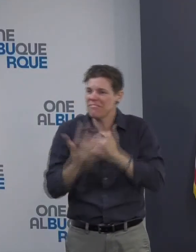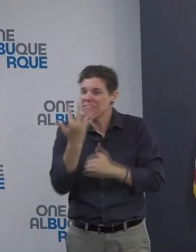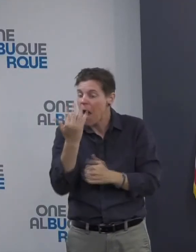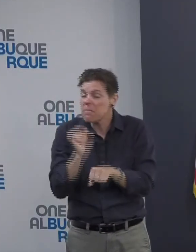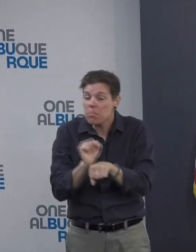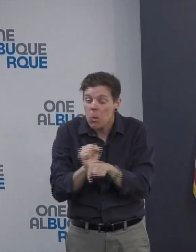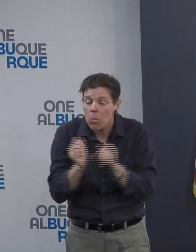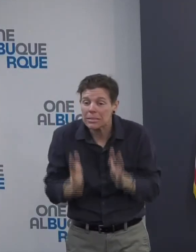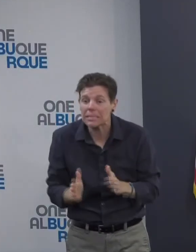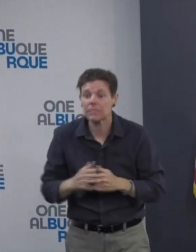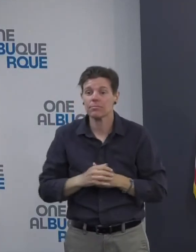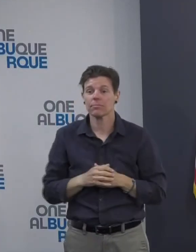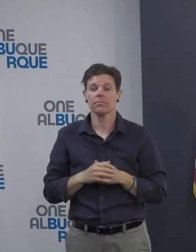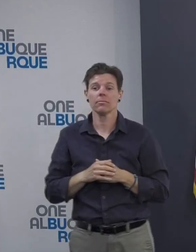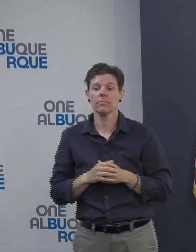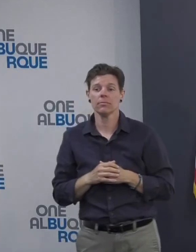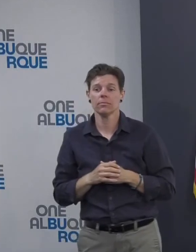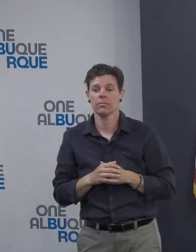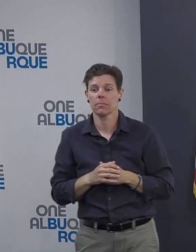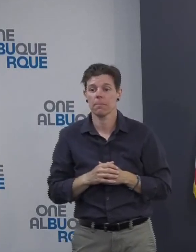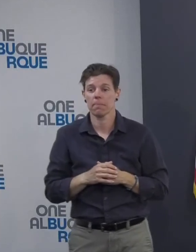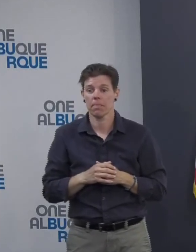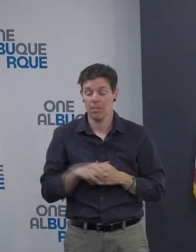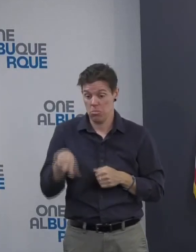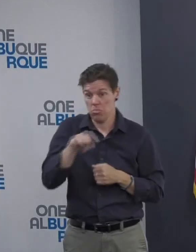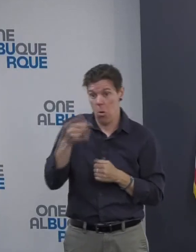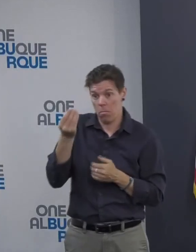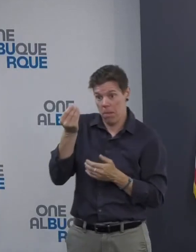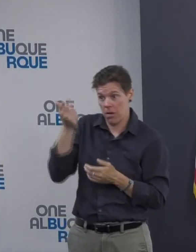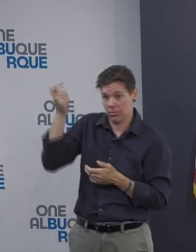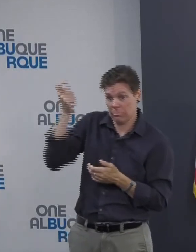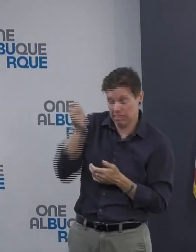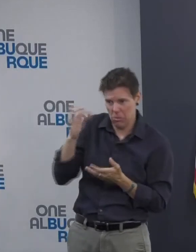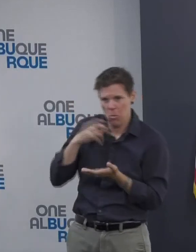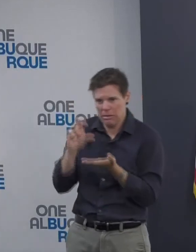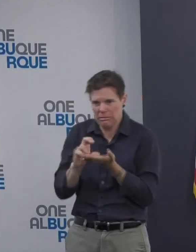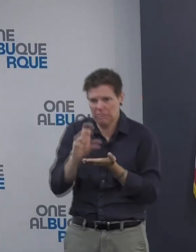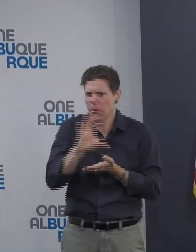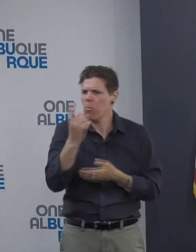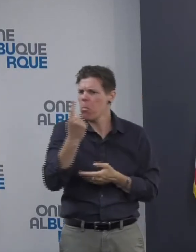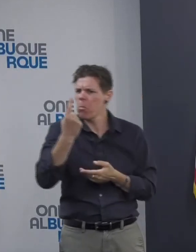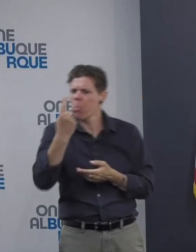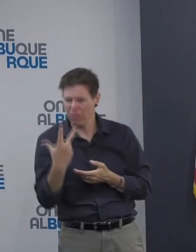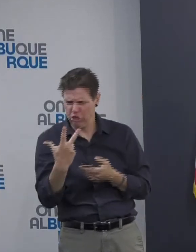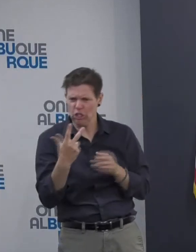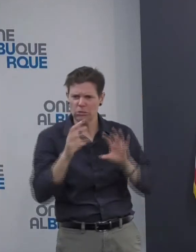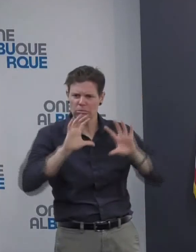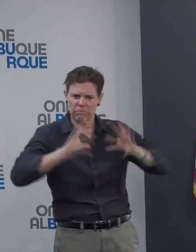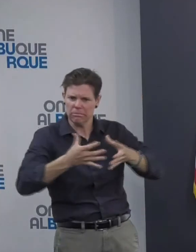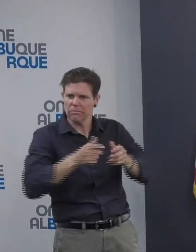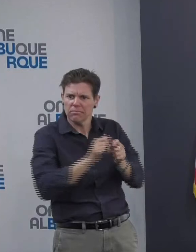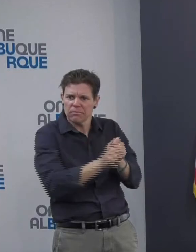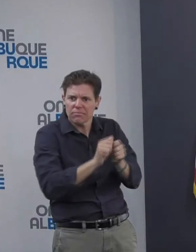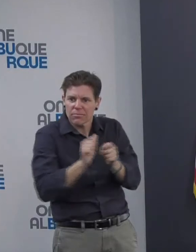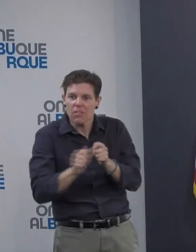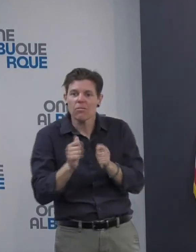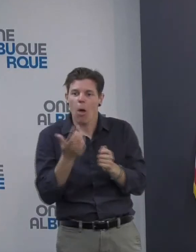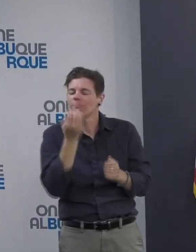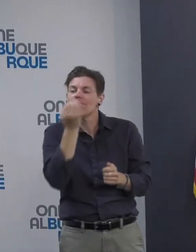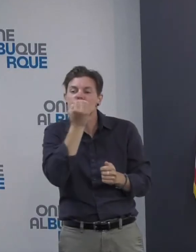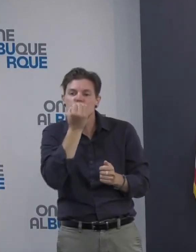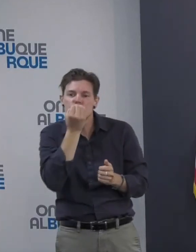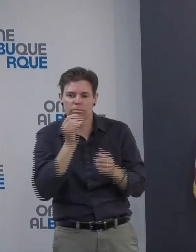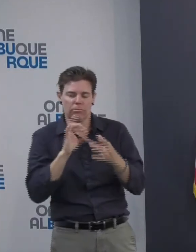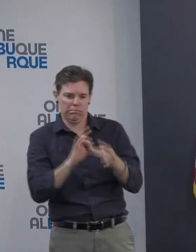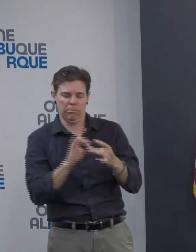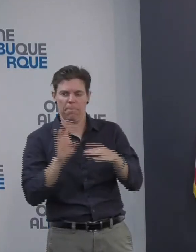third of our micro grants went to restaurants or food-related enterprises. And so that was kind of the first thing we did to try and